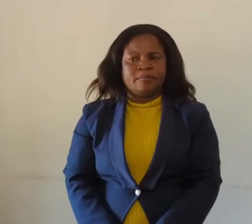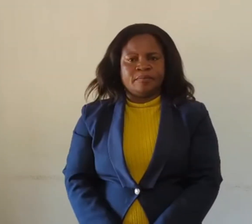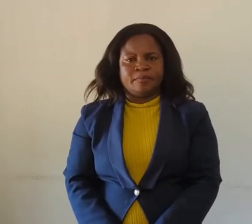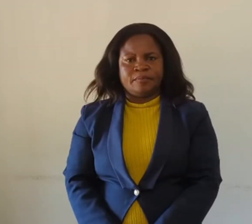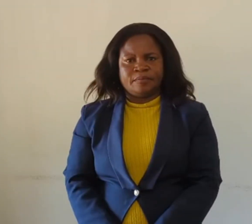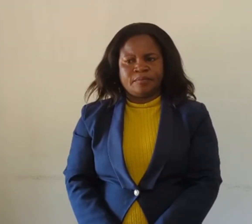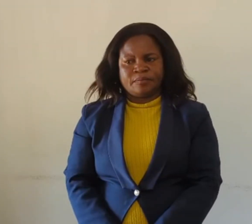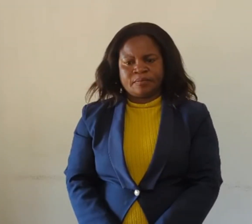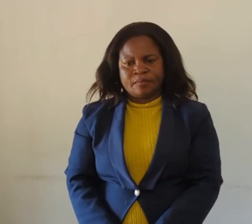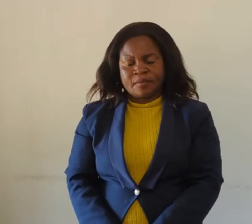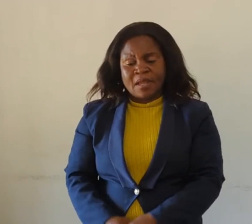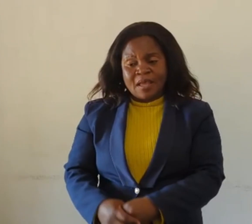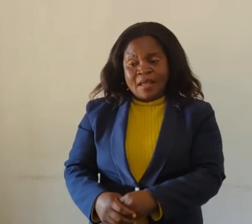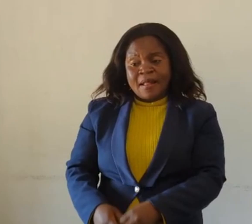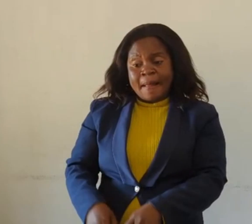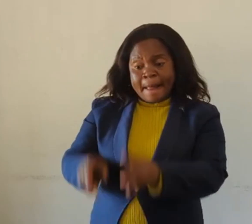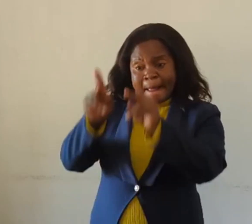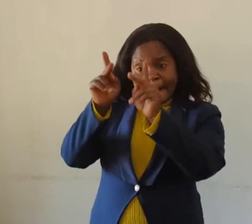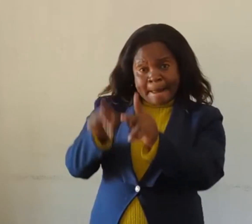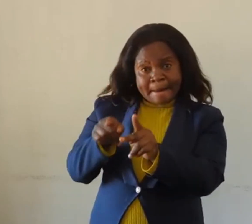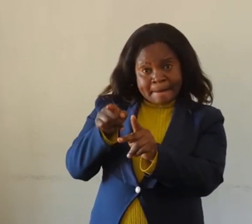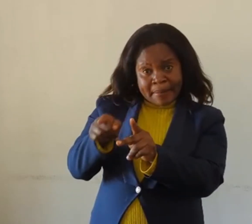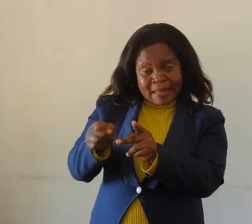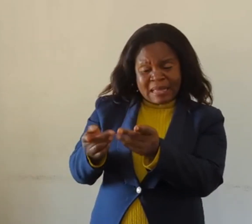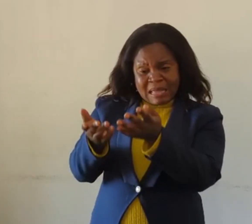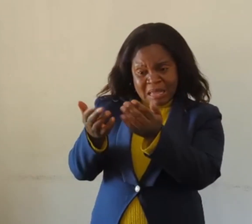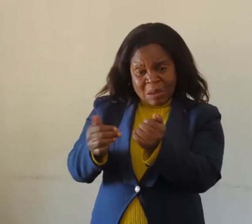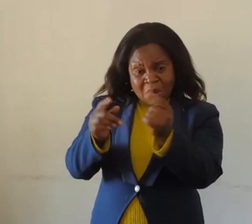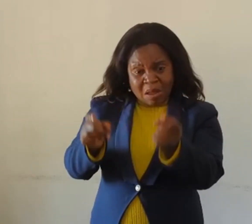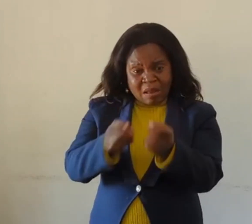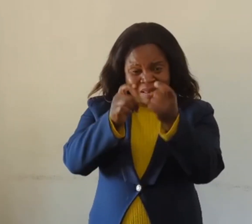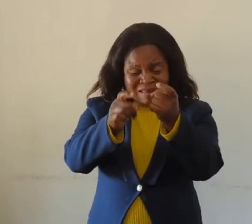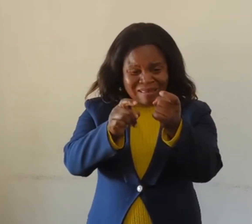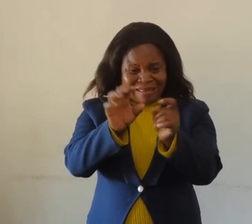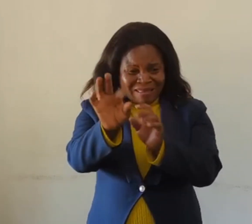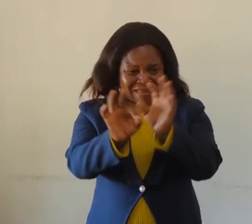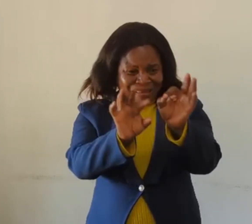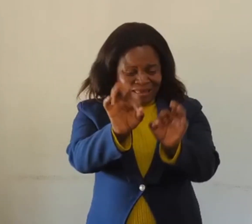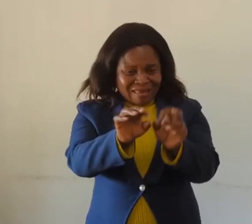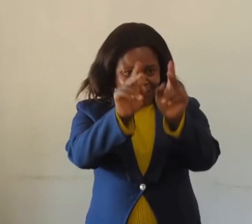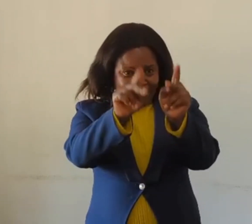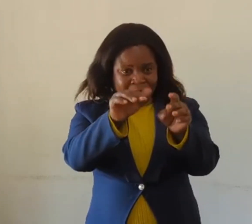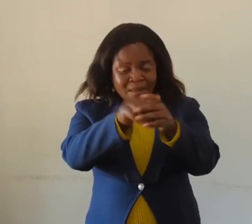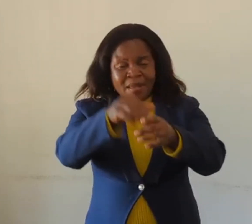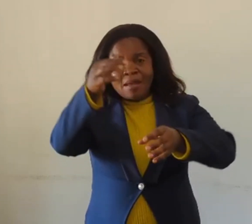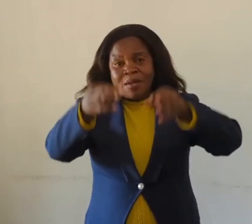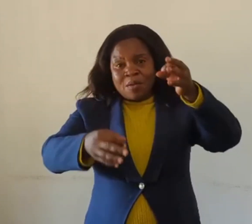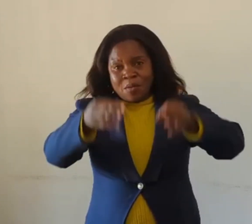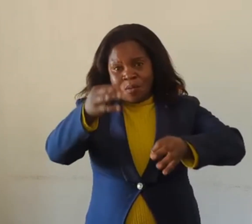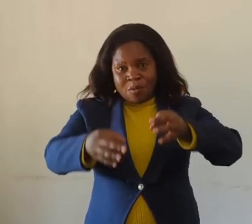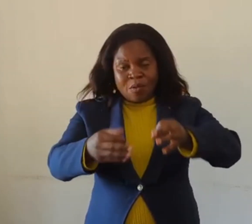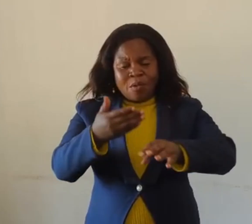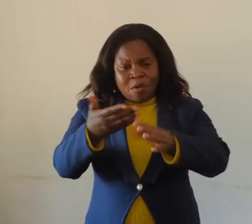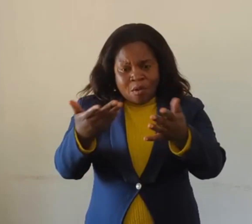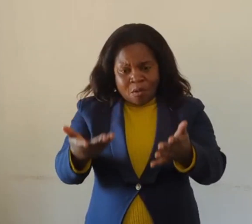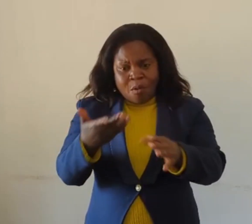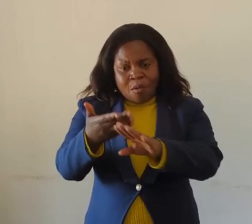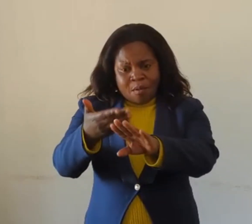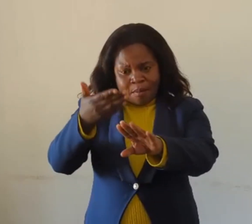If a person wants to challenge the nomination of a candidate in court or before a tribunal,